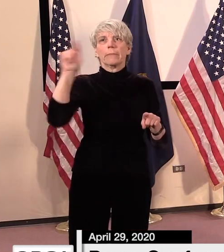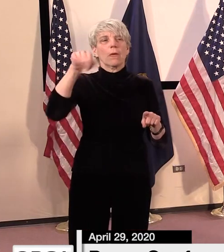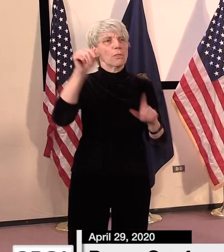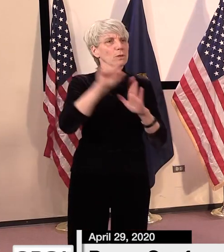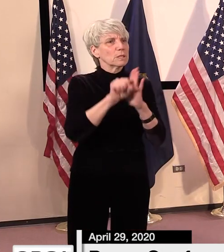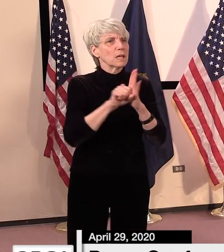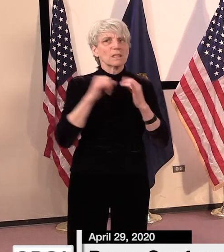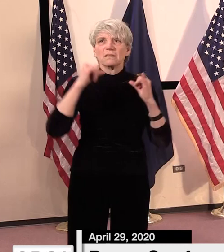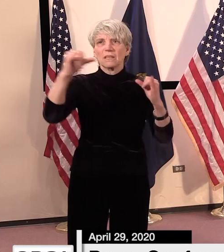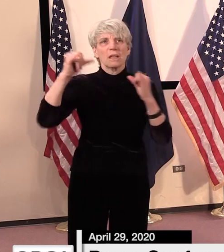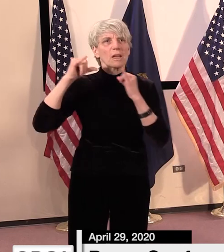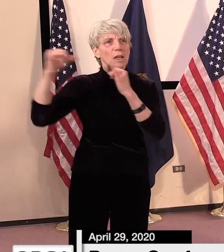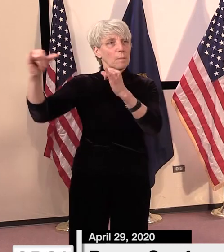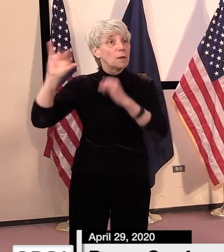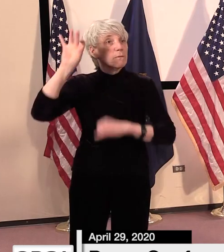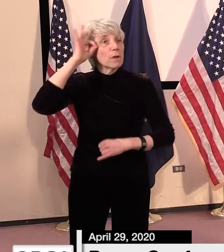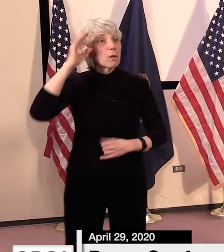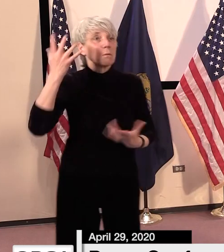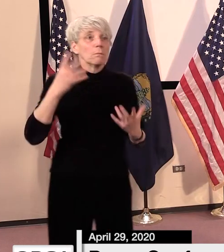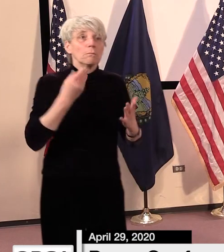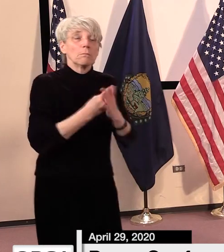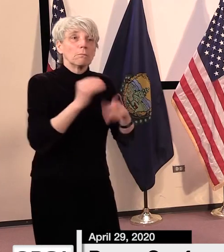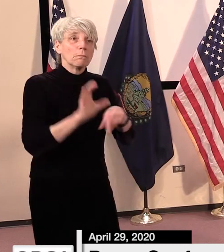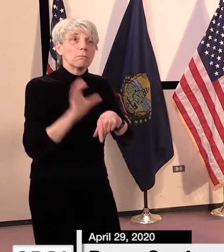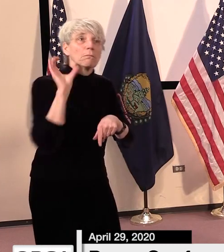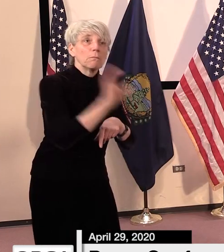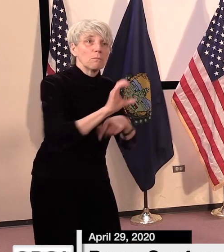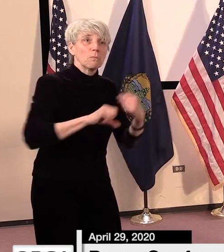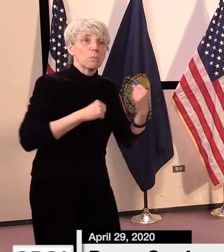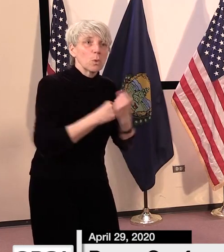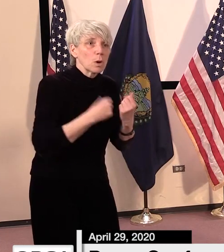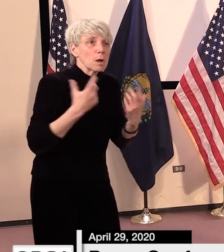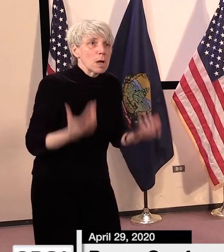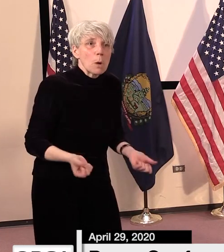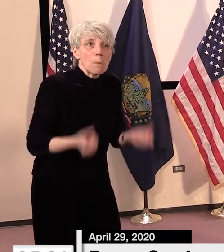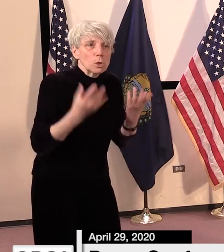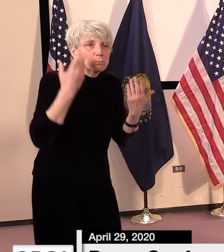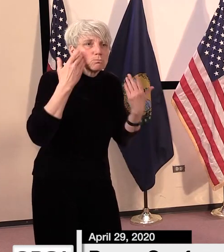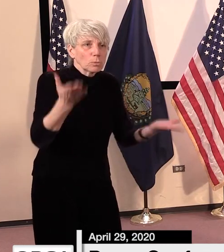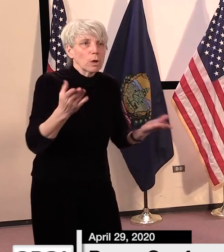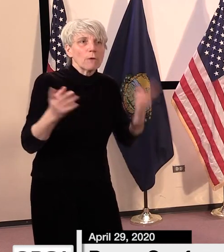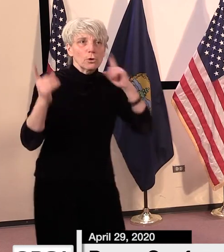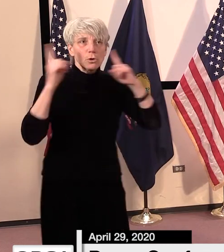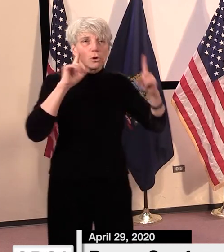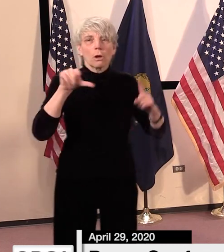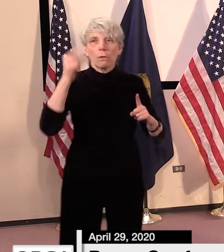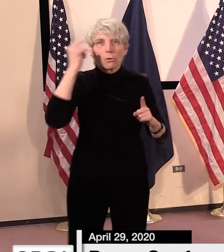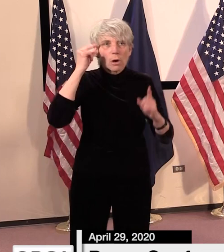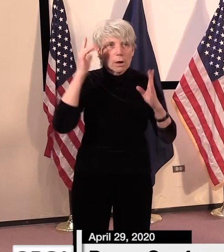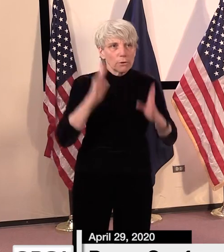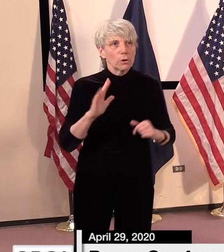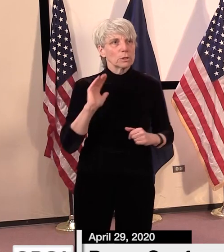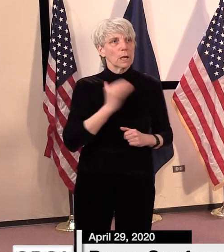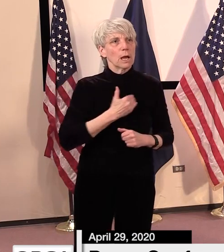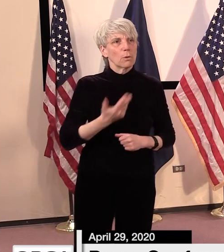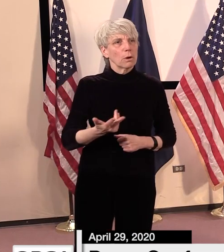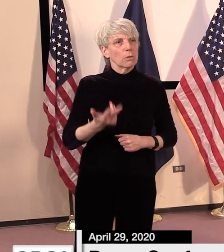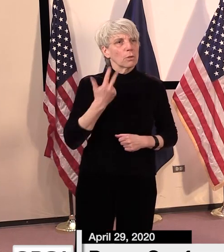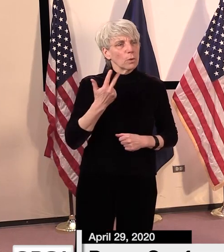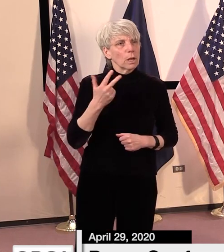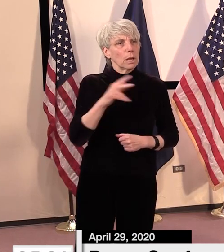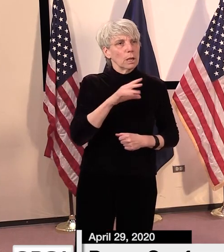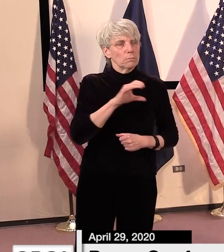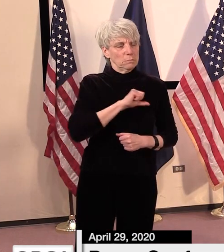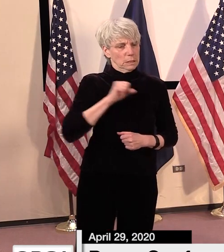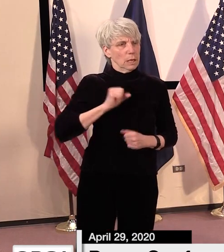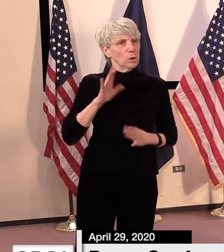this point either. I've heard other governors and our congressional delegation talking about possibly the opportunity of having